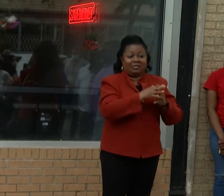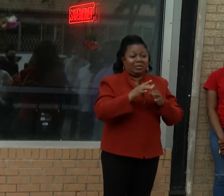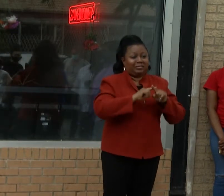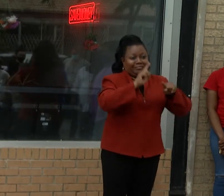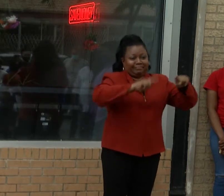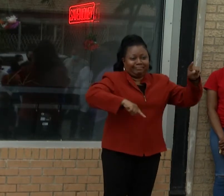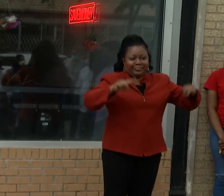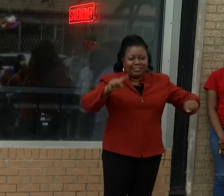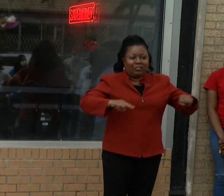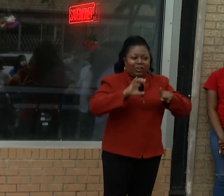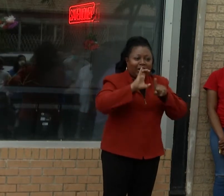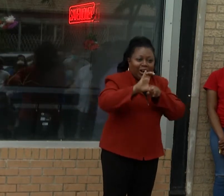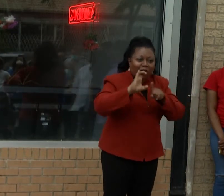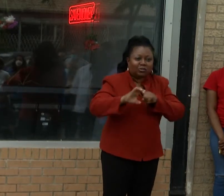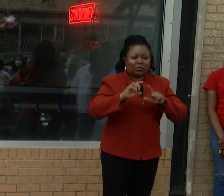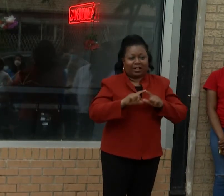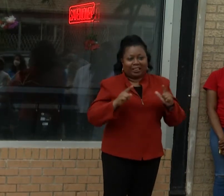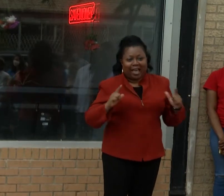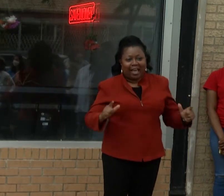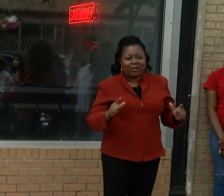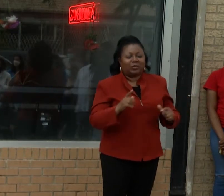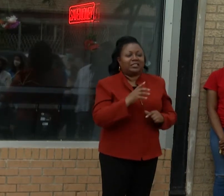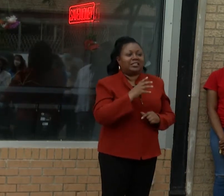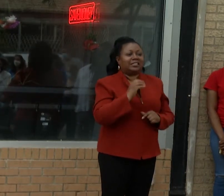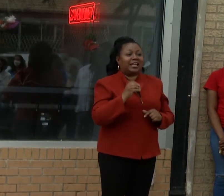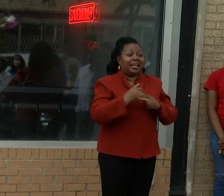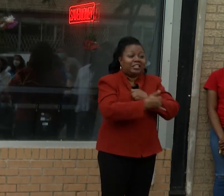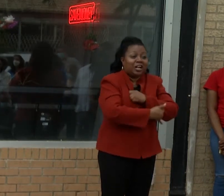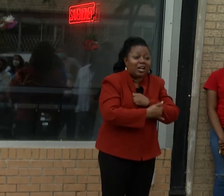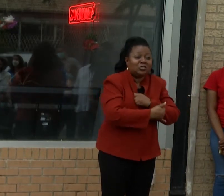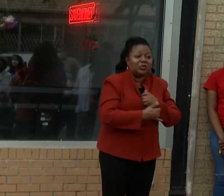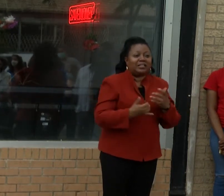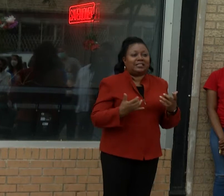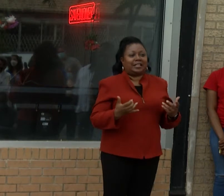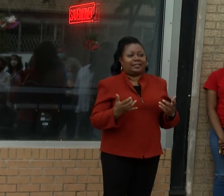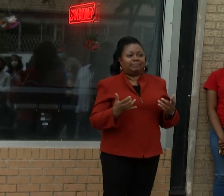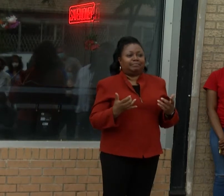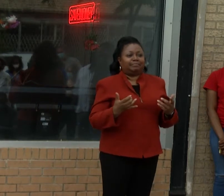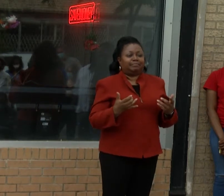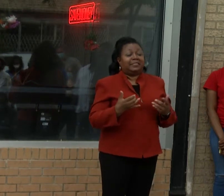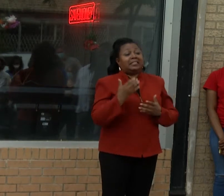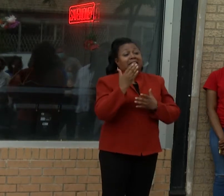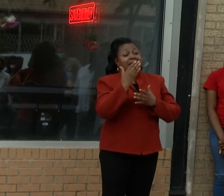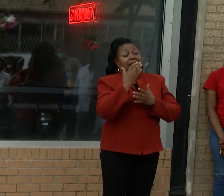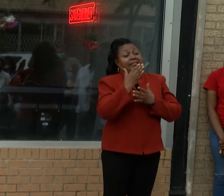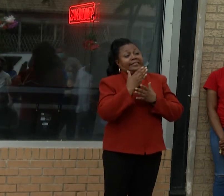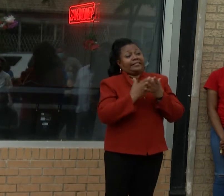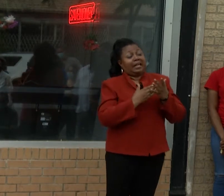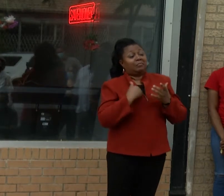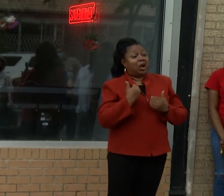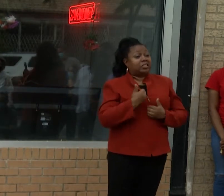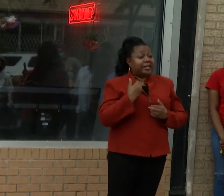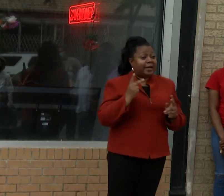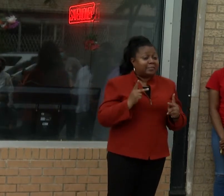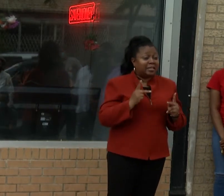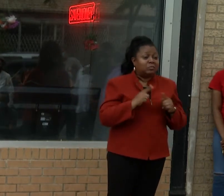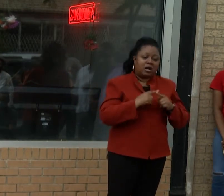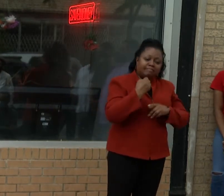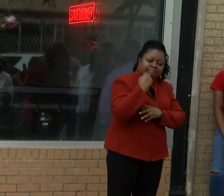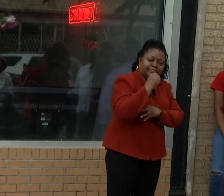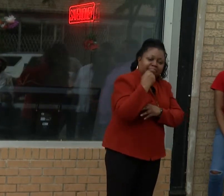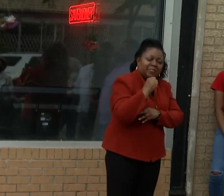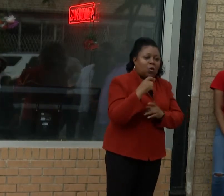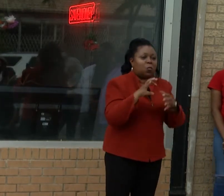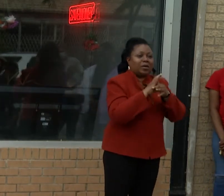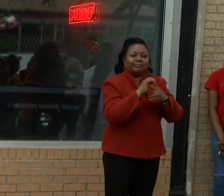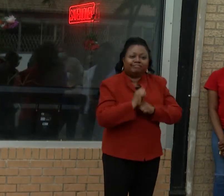different cultures and languages and countries. Some of our young people were out protesting